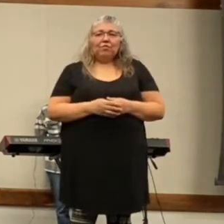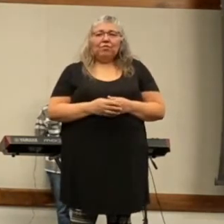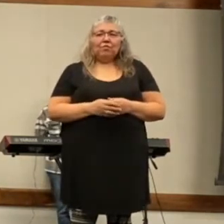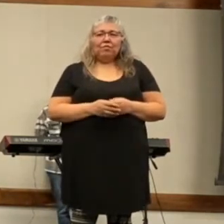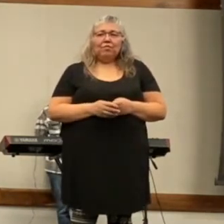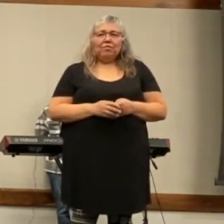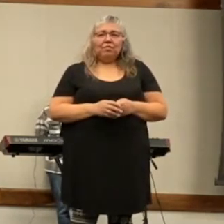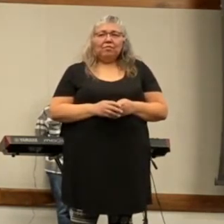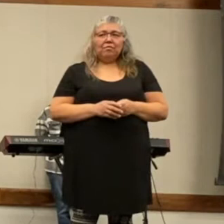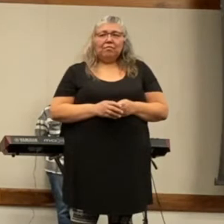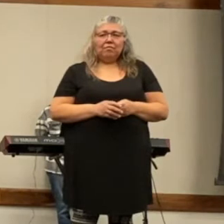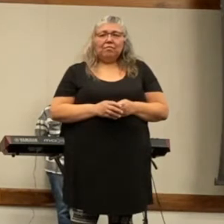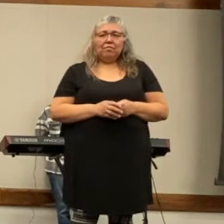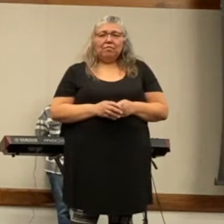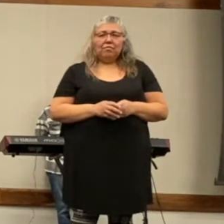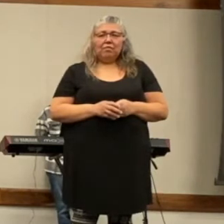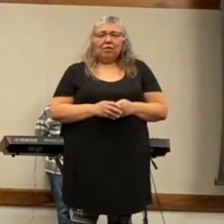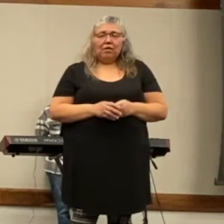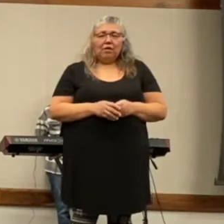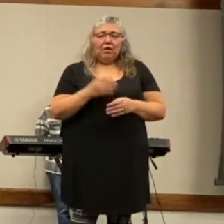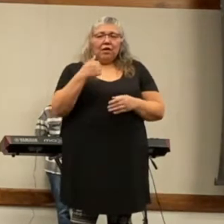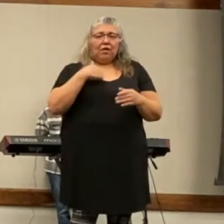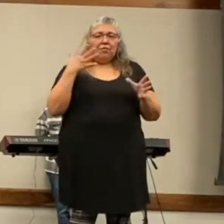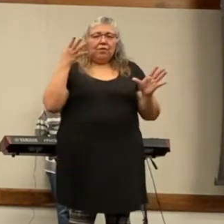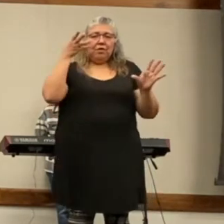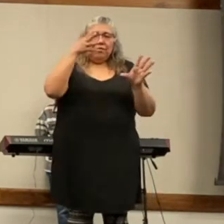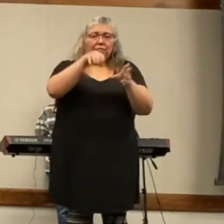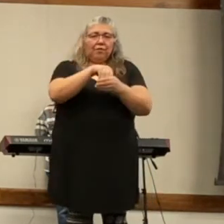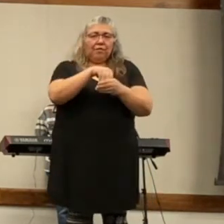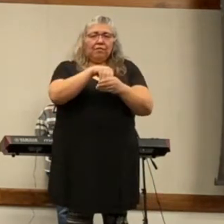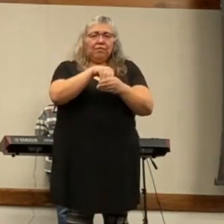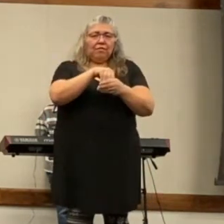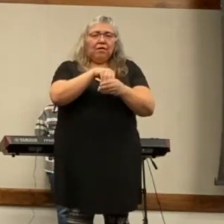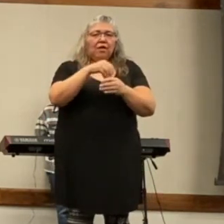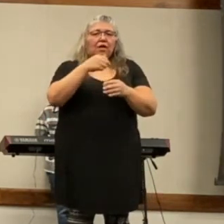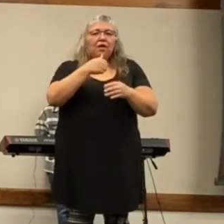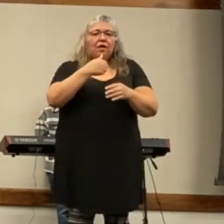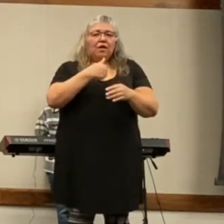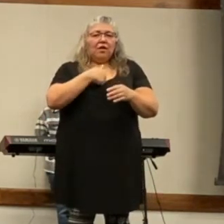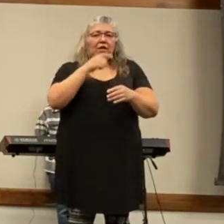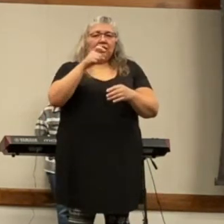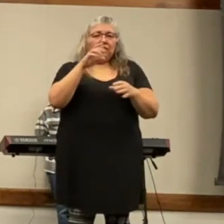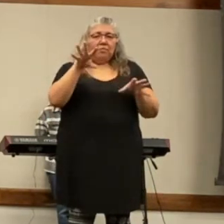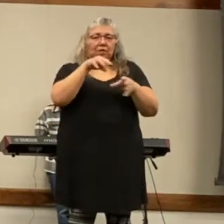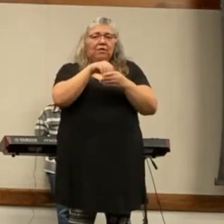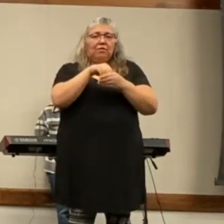I gotta be all in. Everything belongs to him. I gotta be all in.